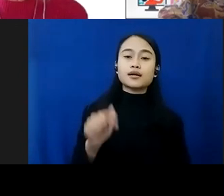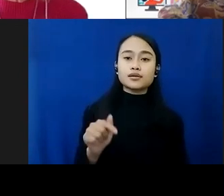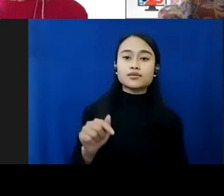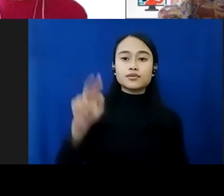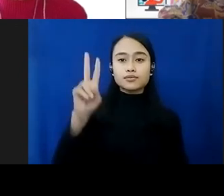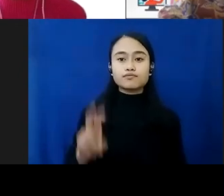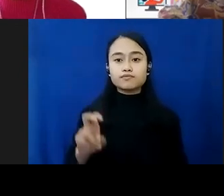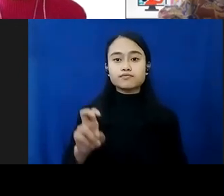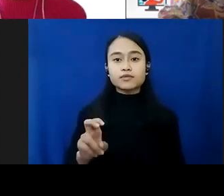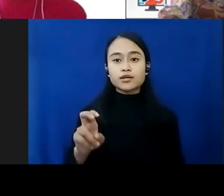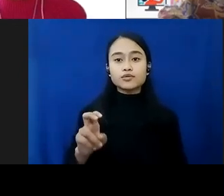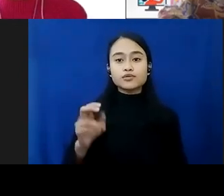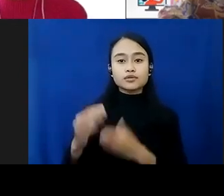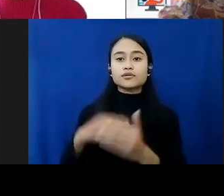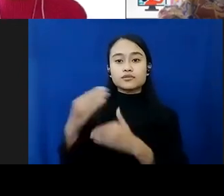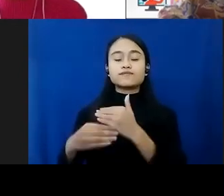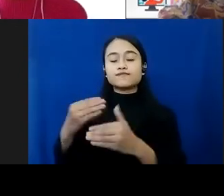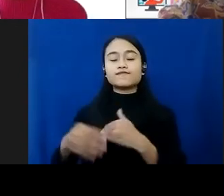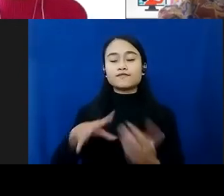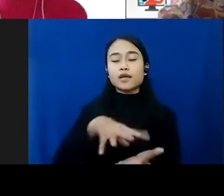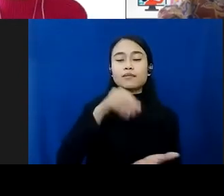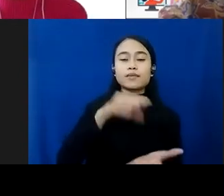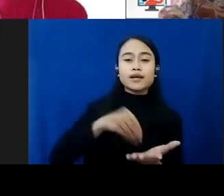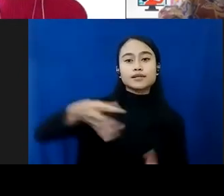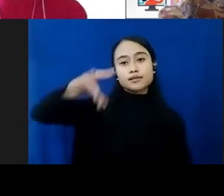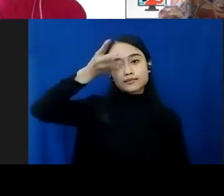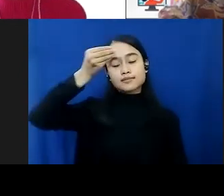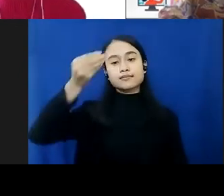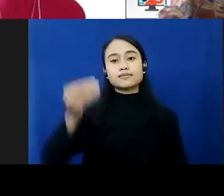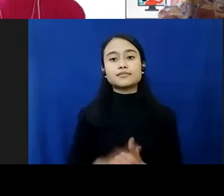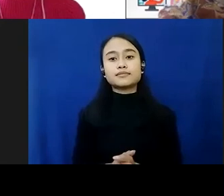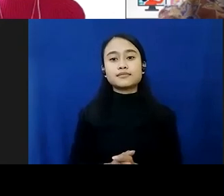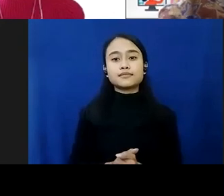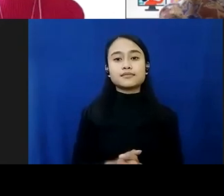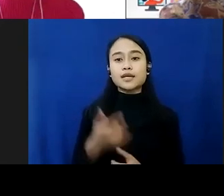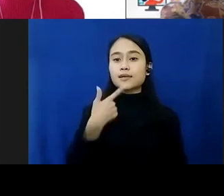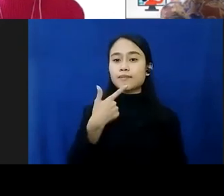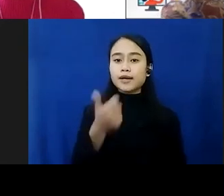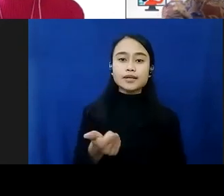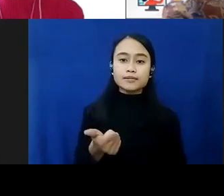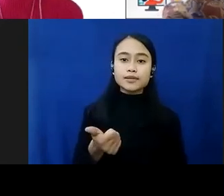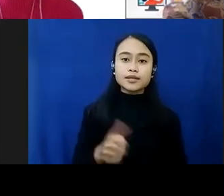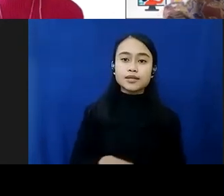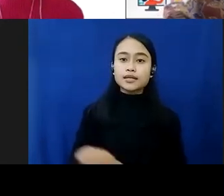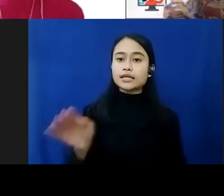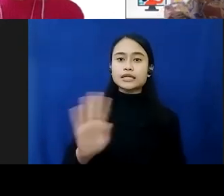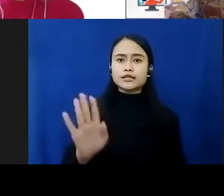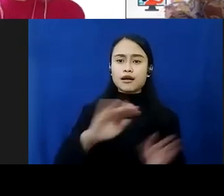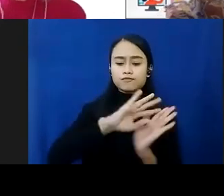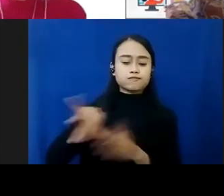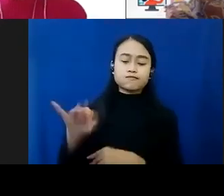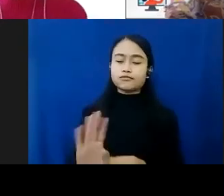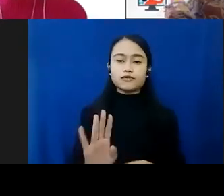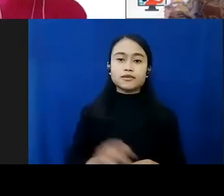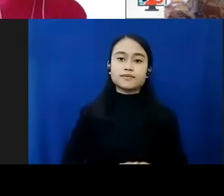So we must always talk to them and ask for their opinions and ideas, and most importantly, act on them. Thank you. Thank you,